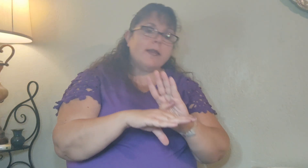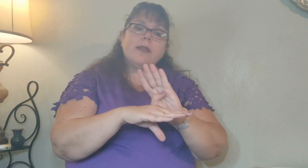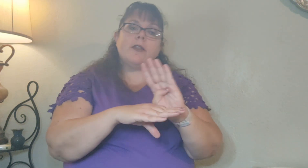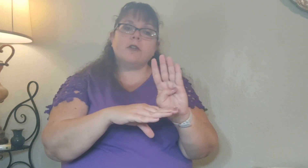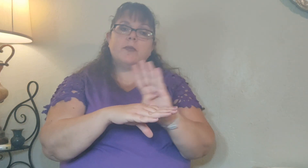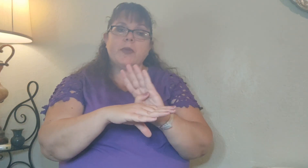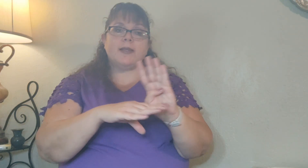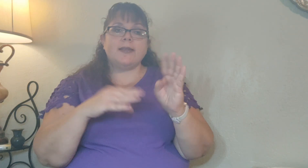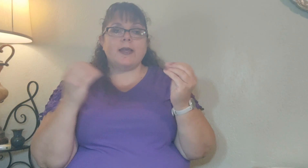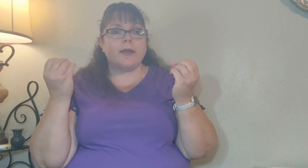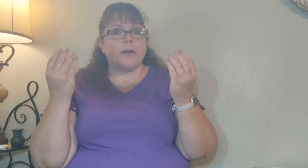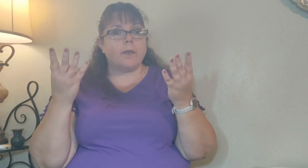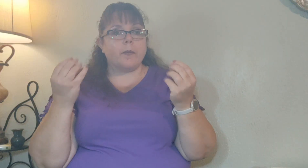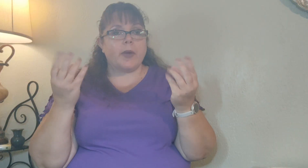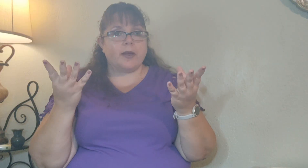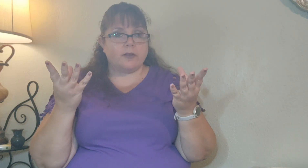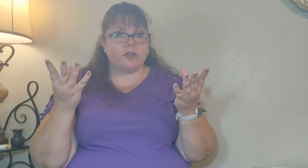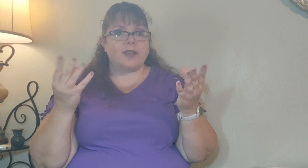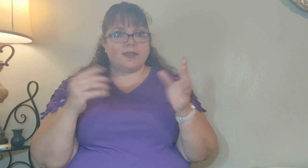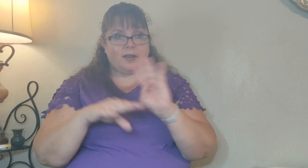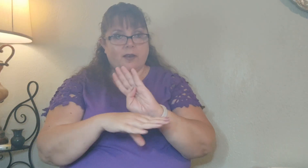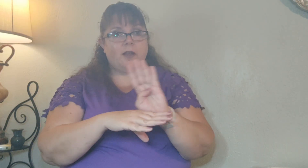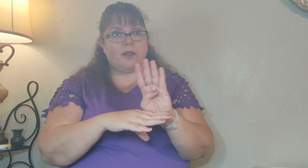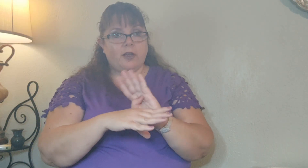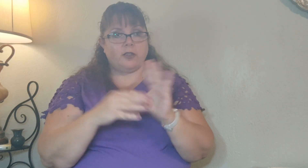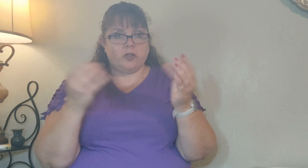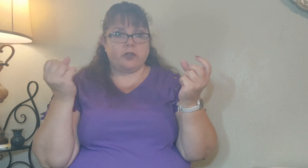then there's busy much, as in a lot to do.